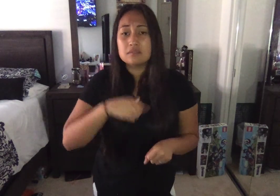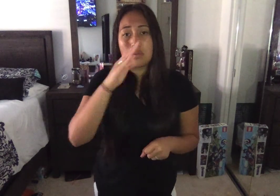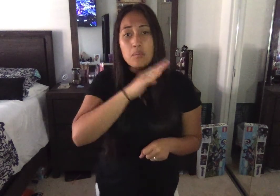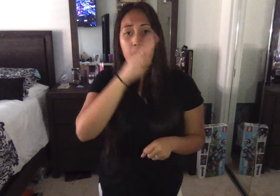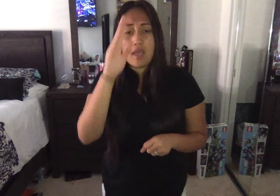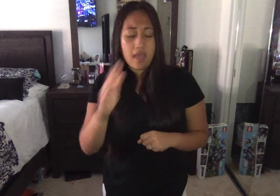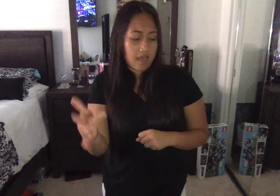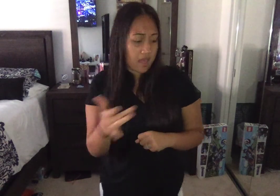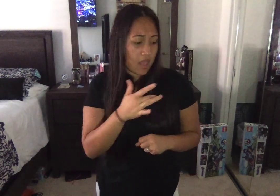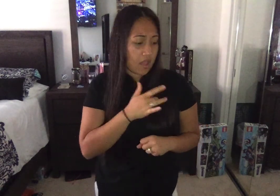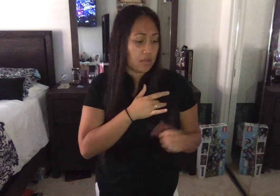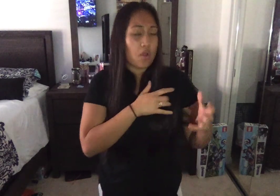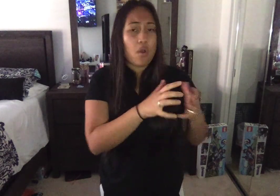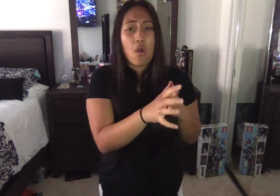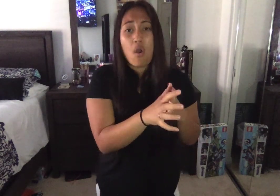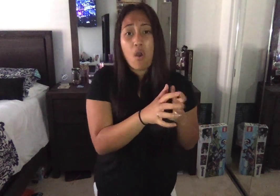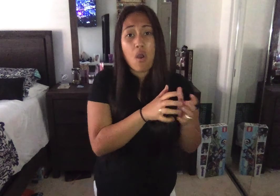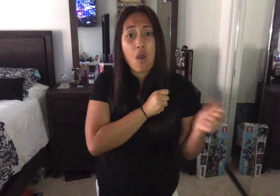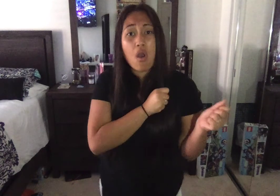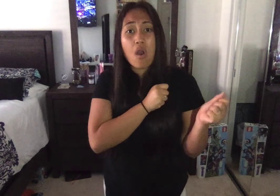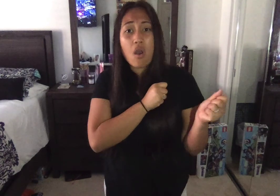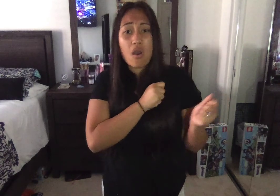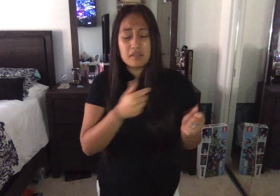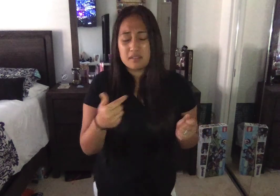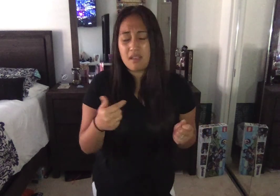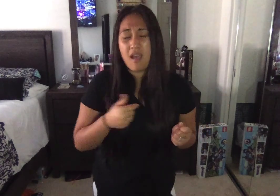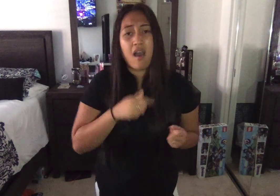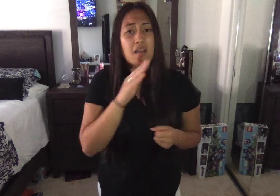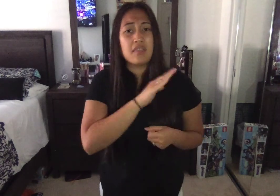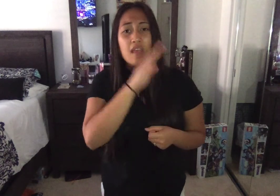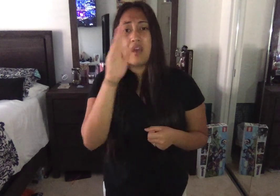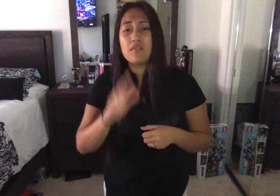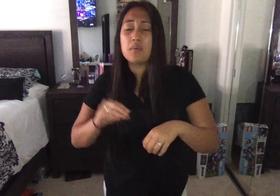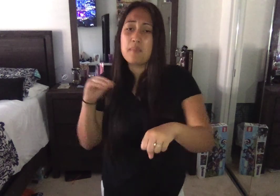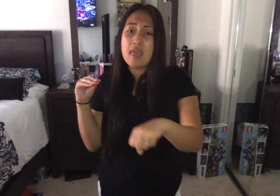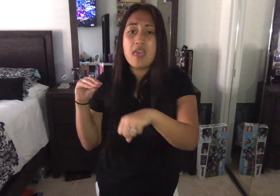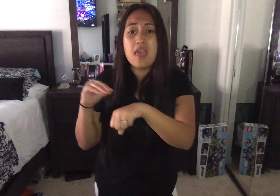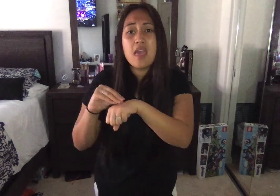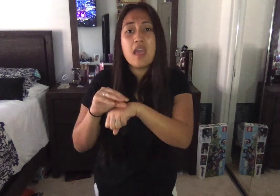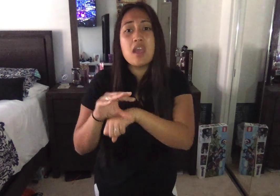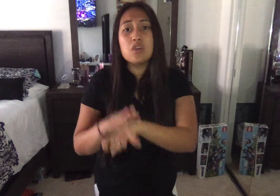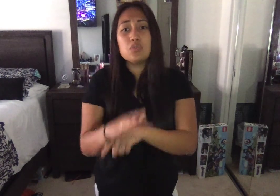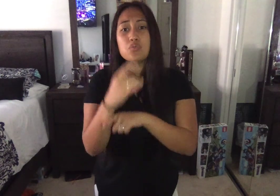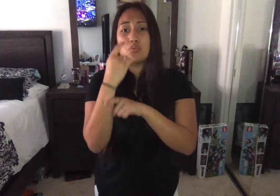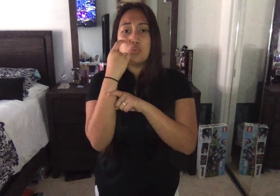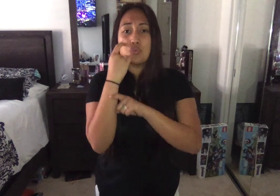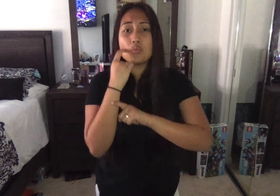break your heart I'll never break your I'll never break your heart